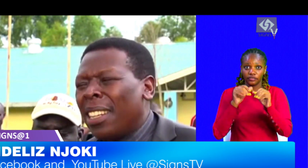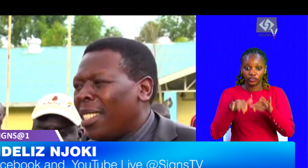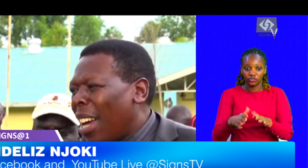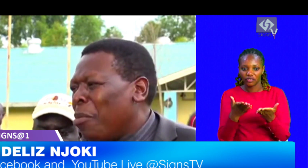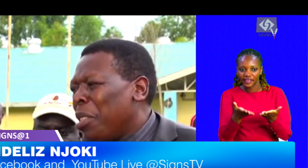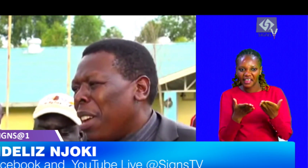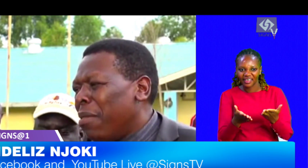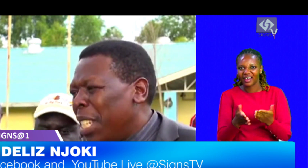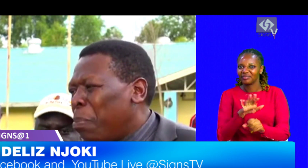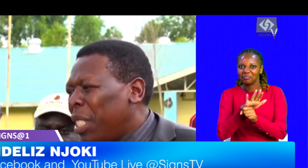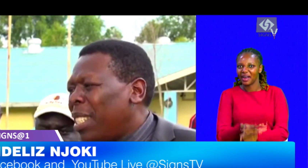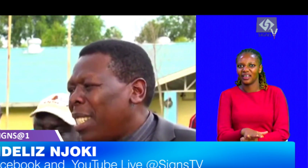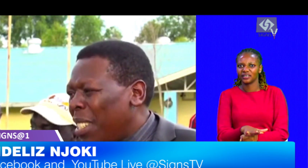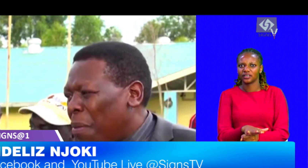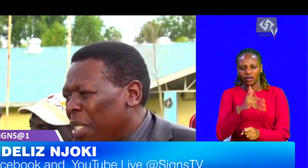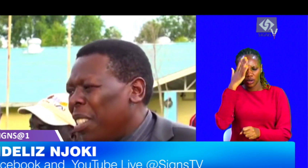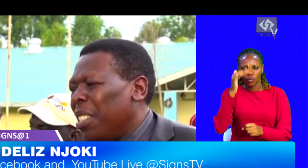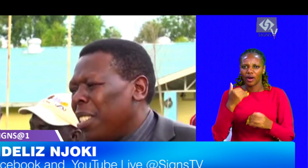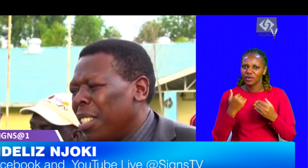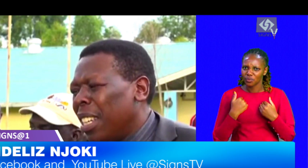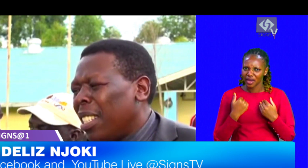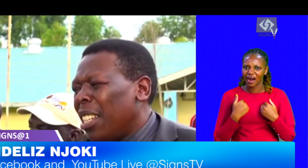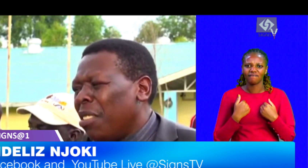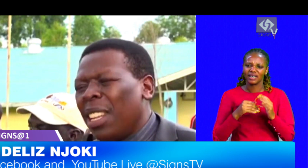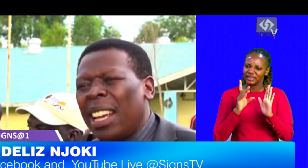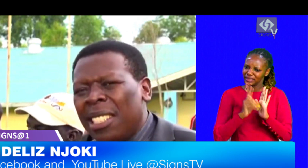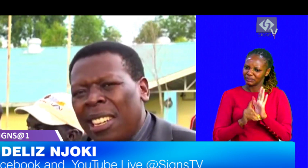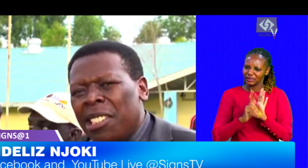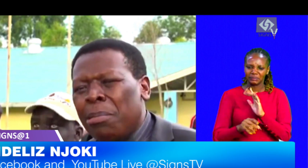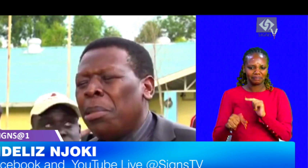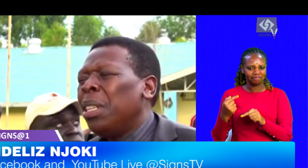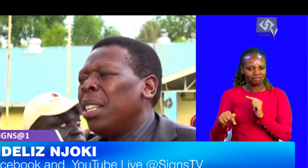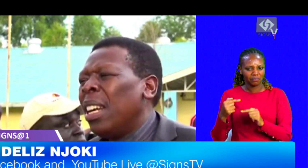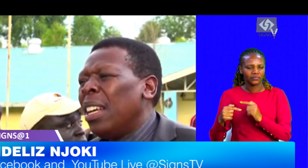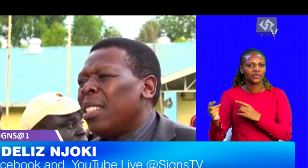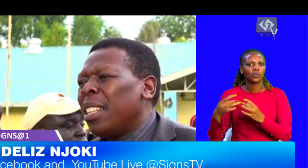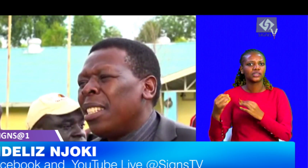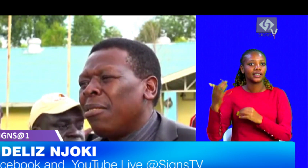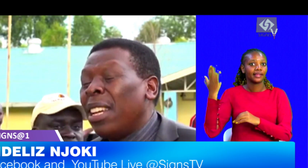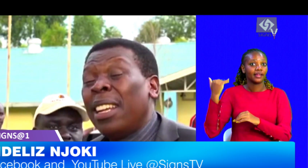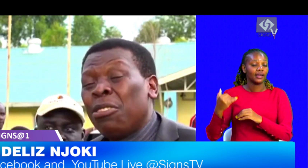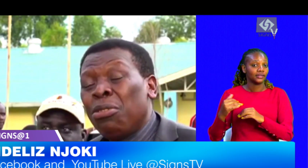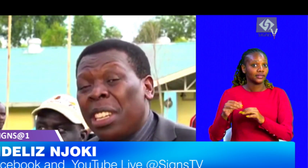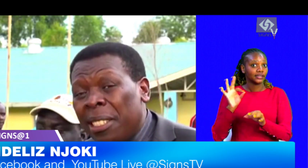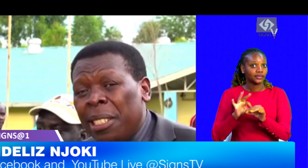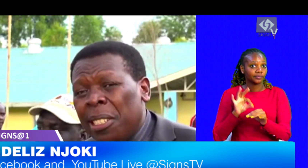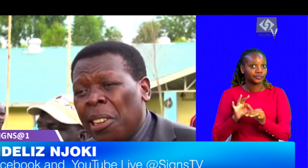a time when we have deep-seated differences touching on the last election and touching on electoral justice as a